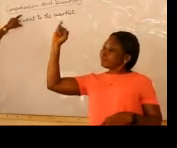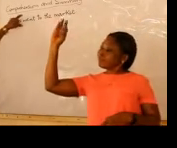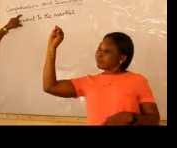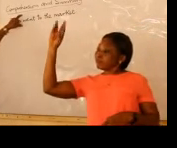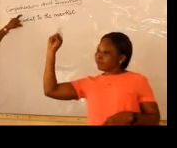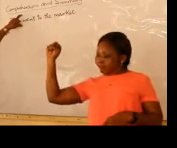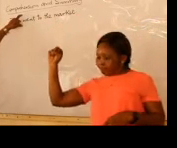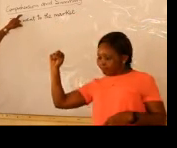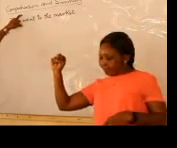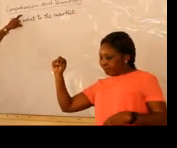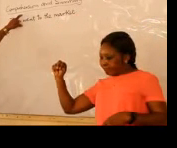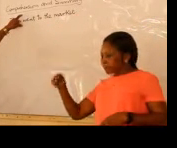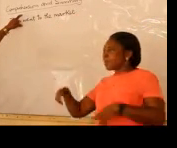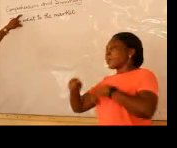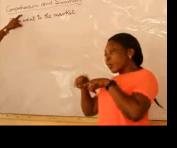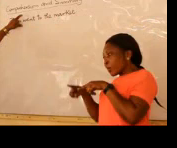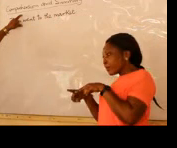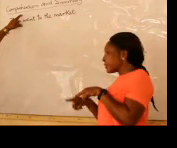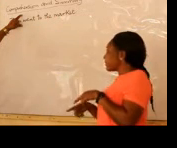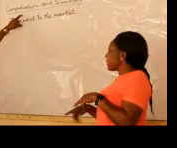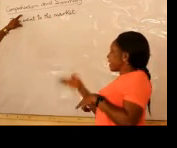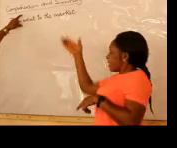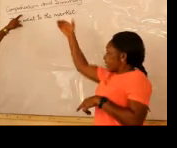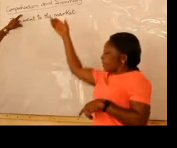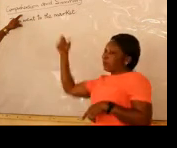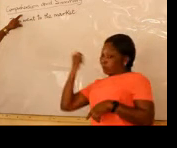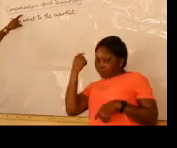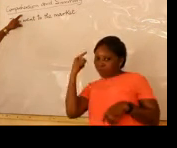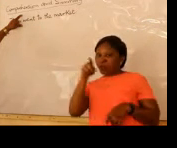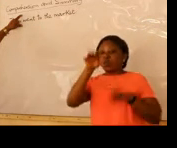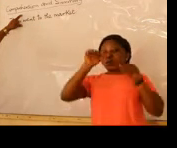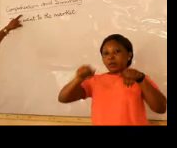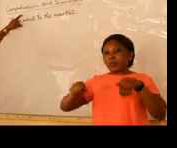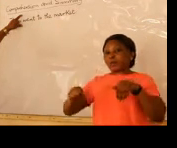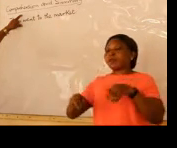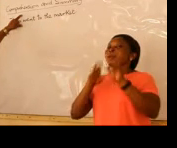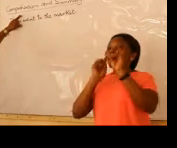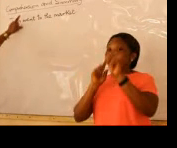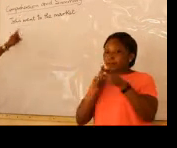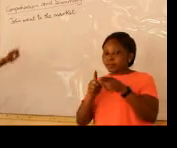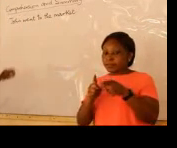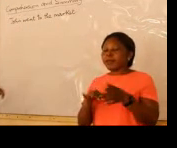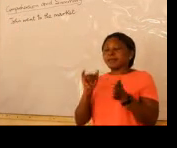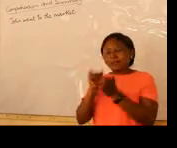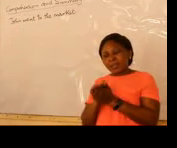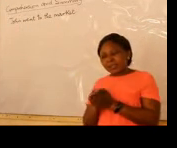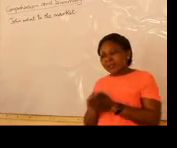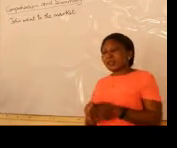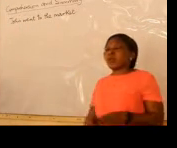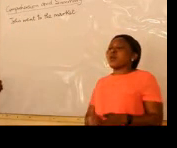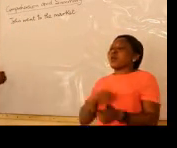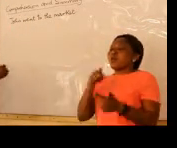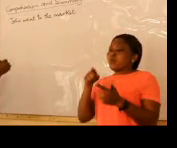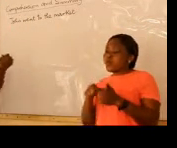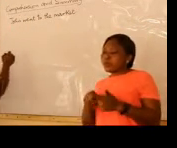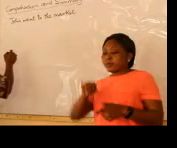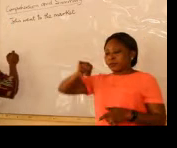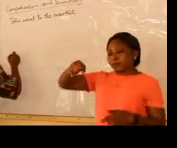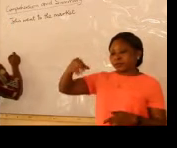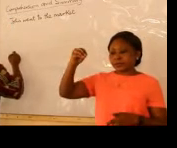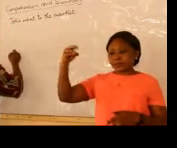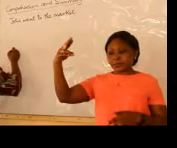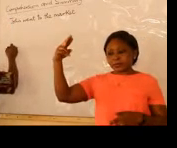will score mark in comprehension for that. But if in